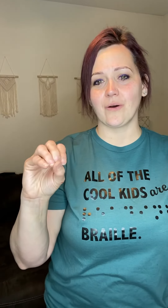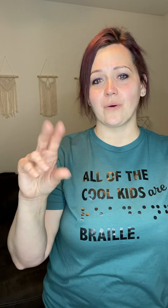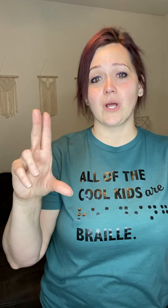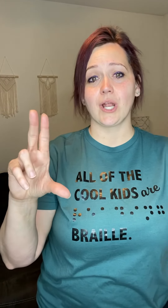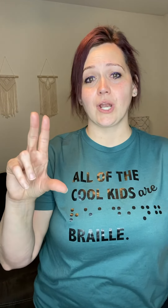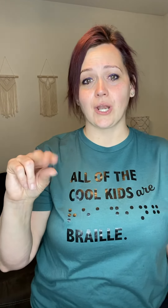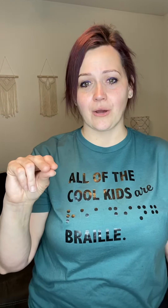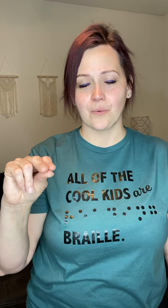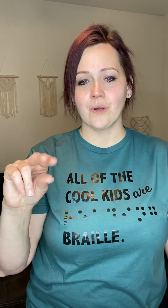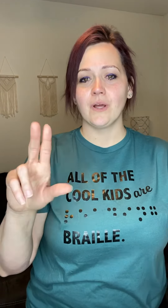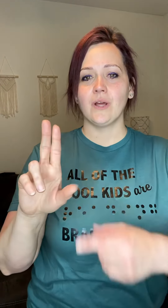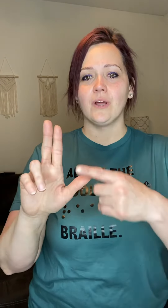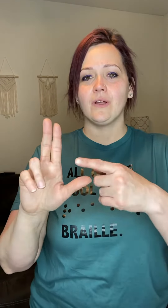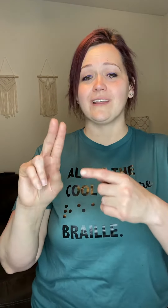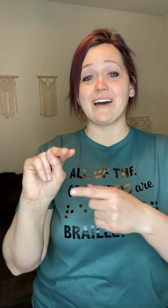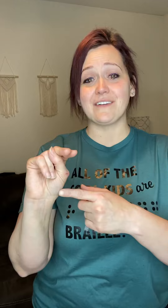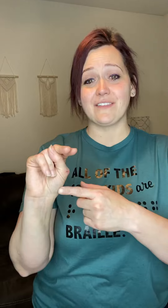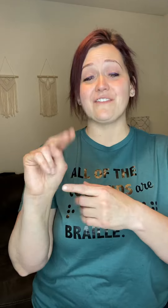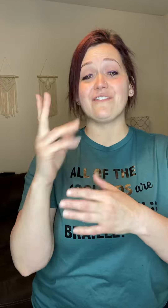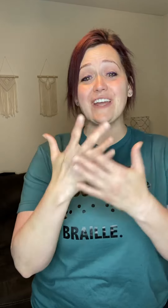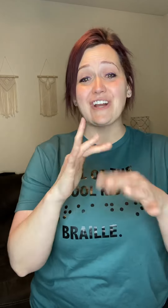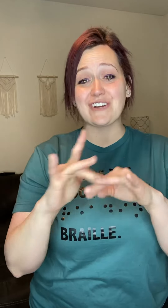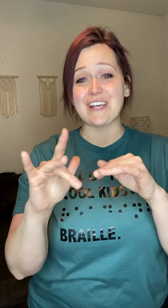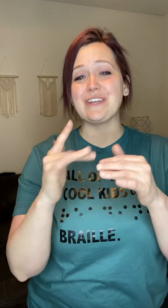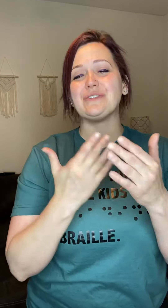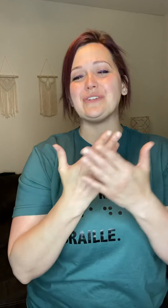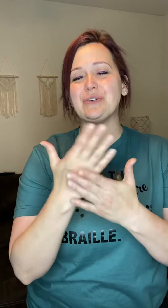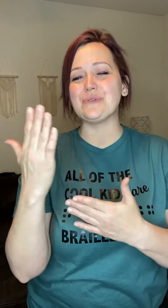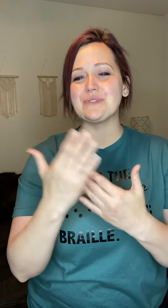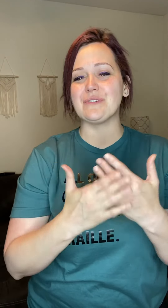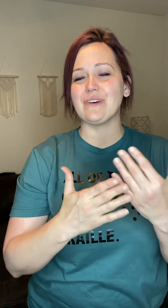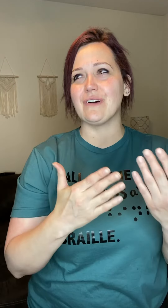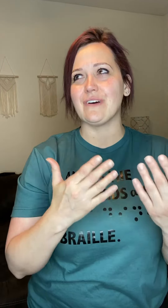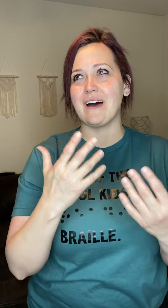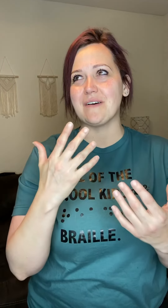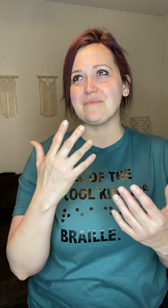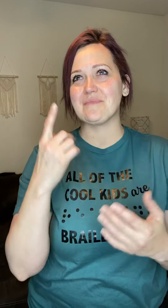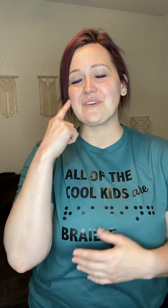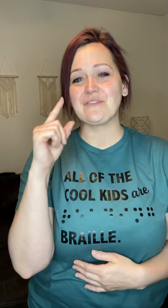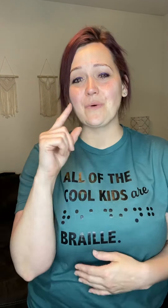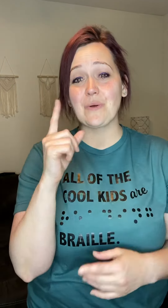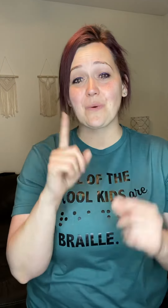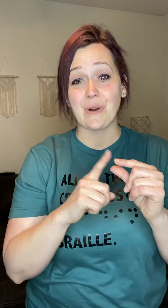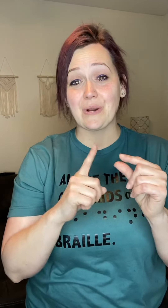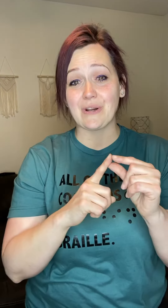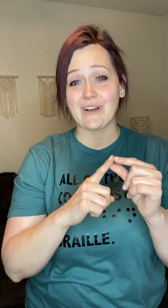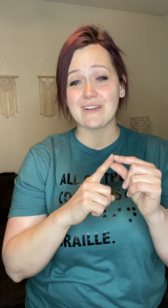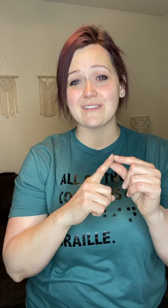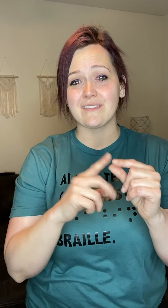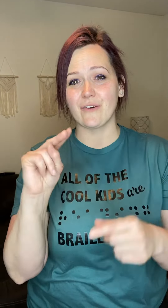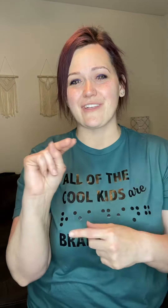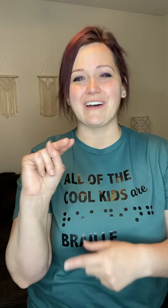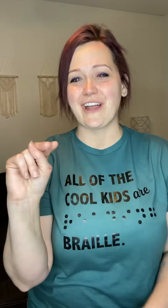N-O, no. The fingers that you'll use for the word, or the letter